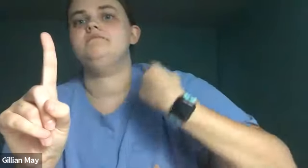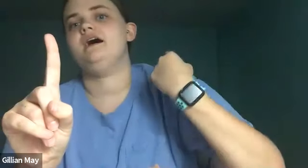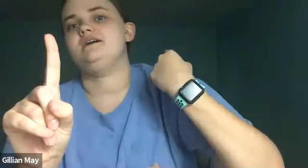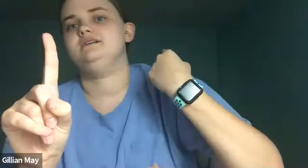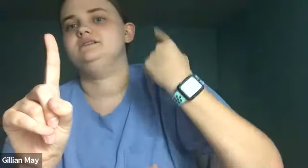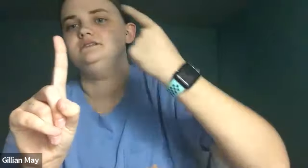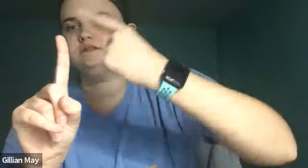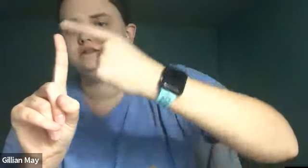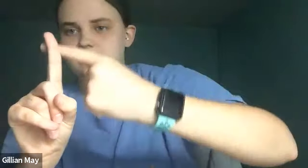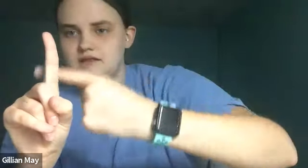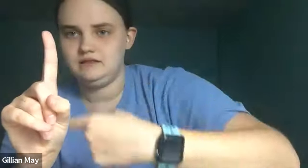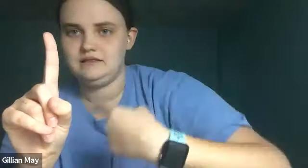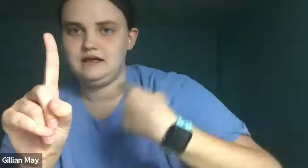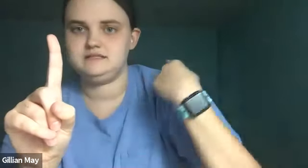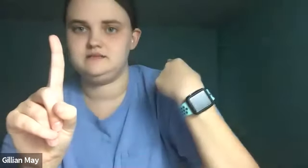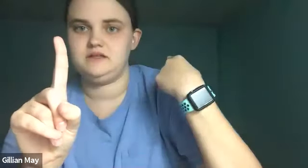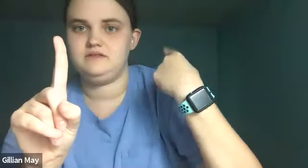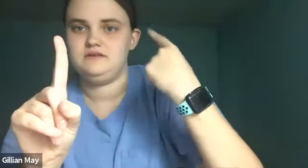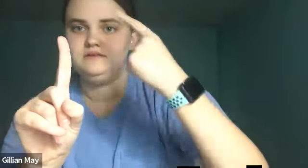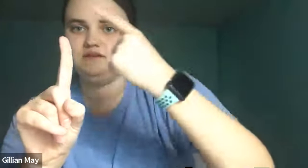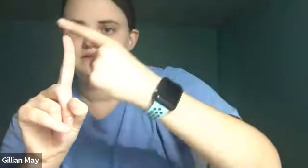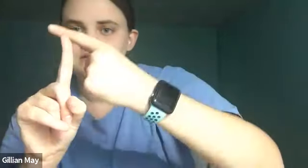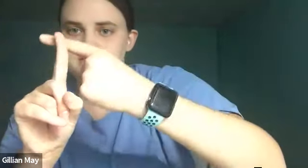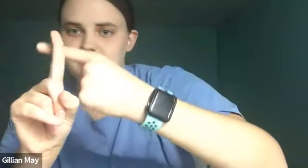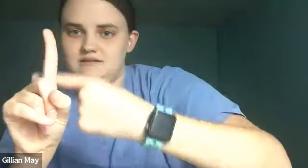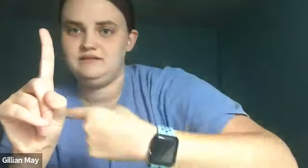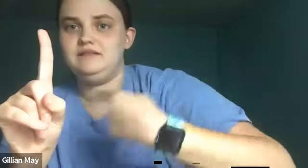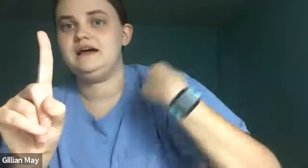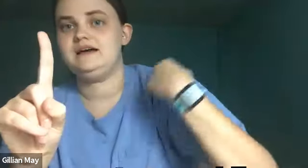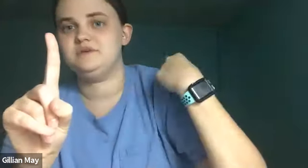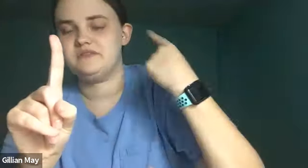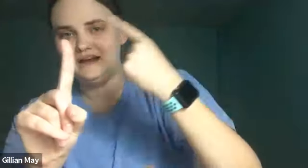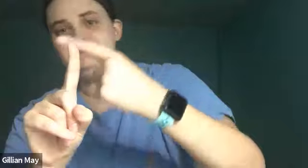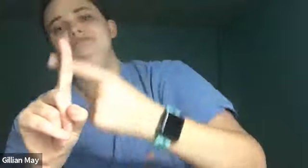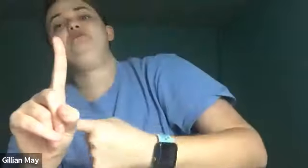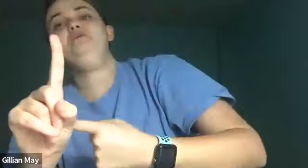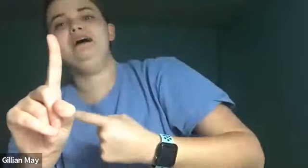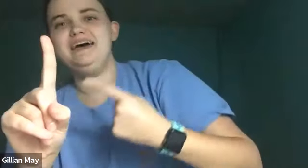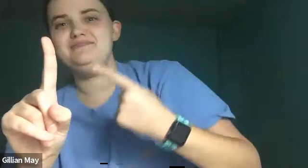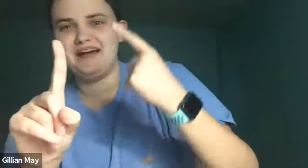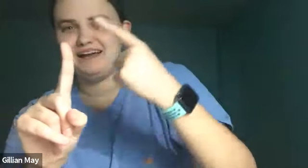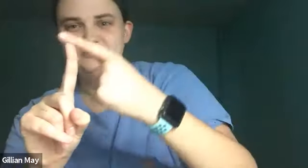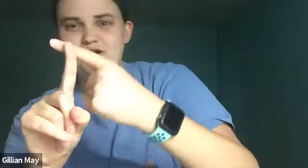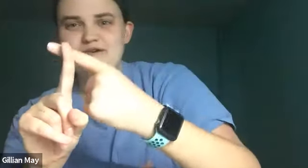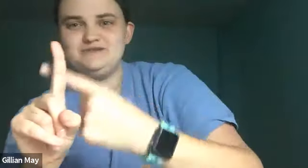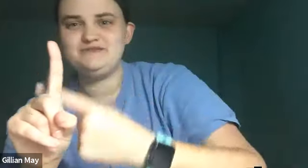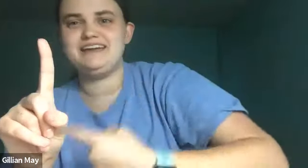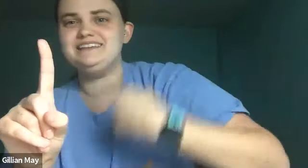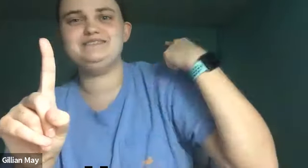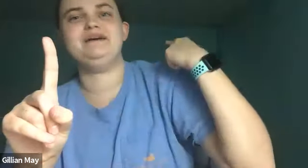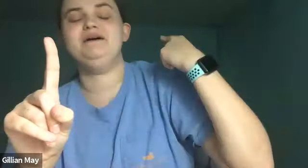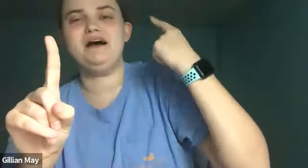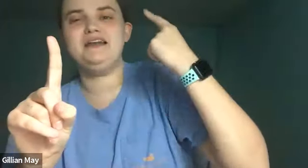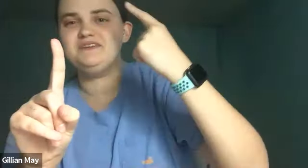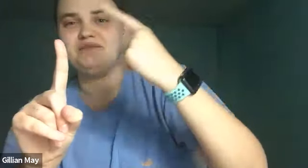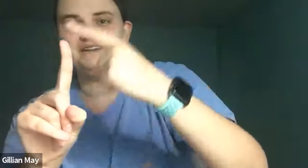back. Last month. Last month. And I always pull my head back. I don't know, I guess in my mind, I'm thinking I'm about to